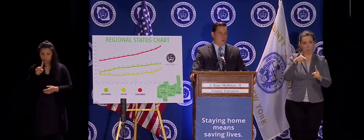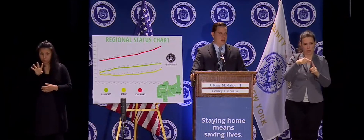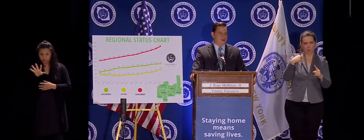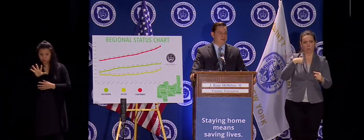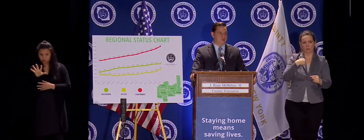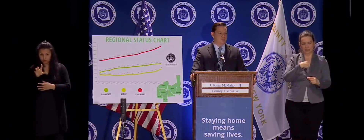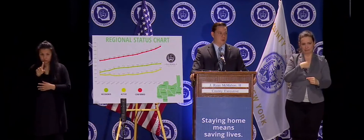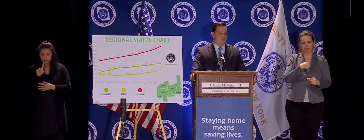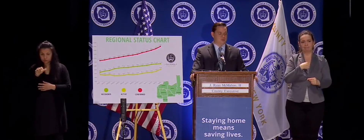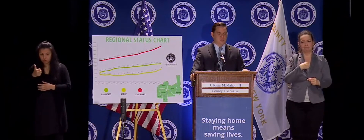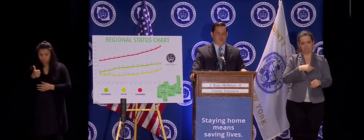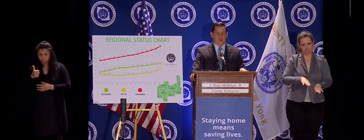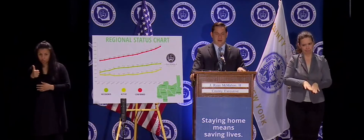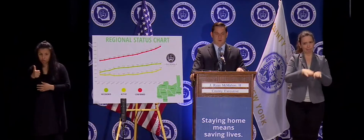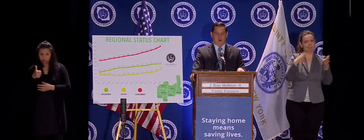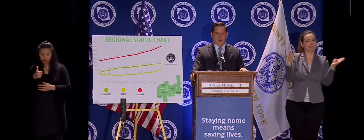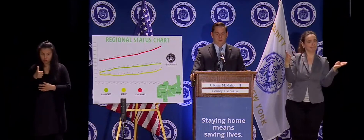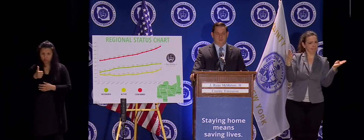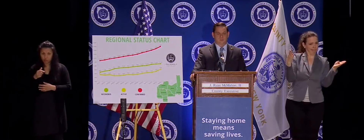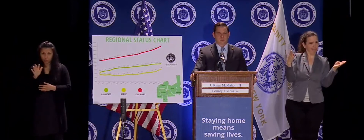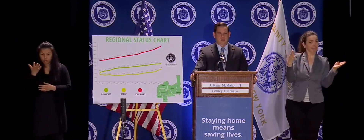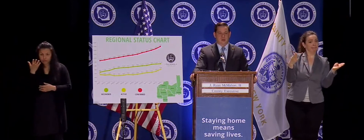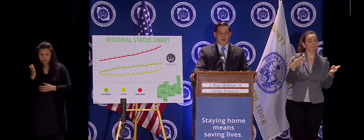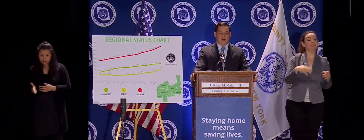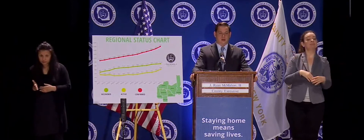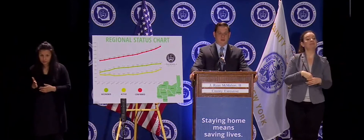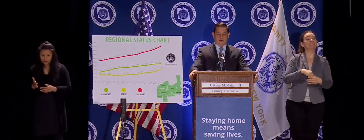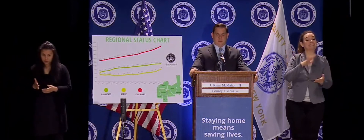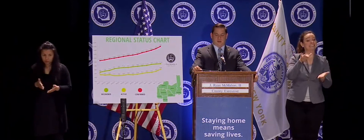That's the when for both Central and Mohawk.